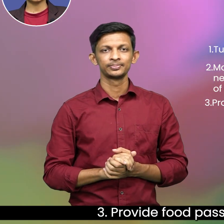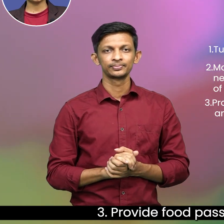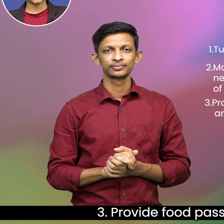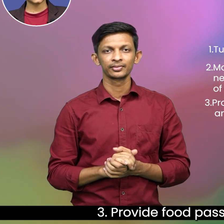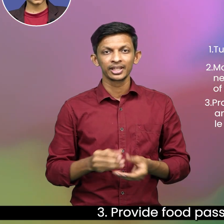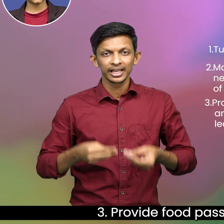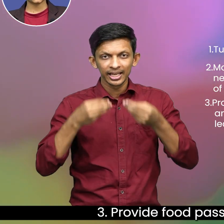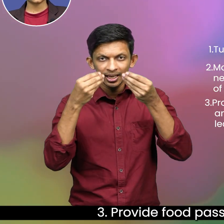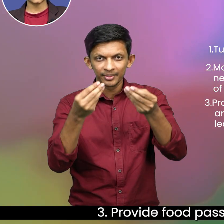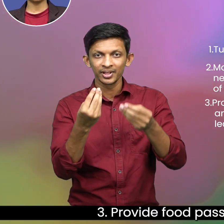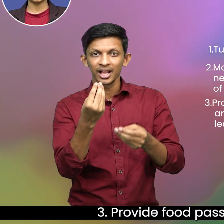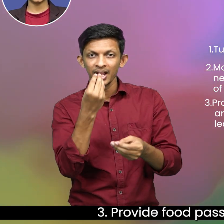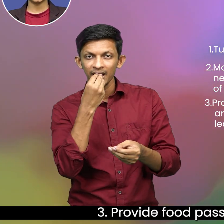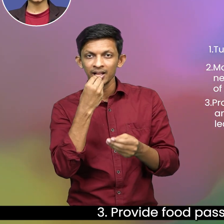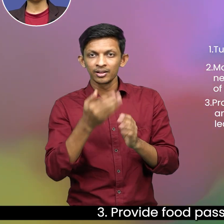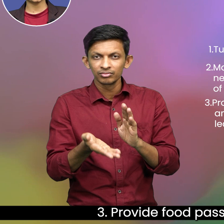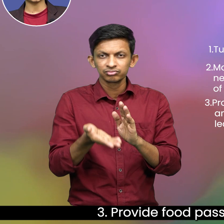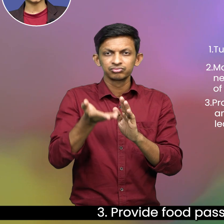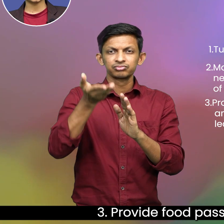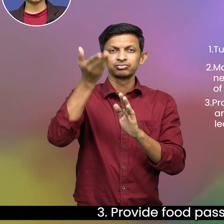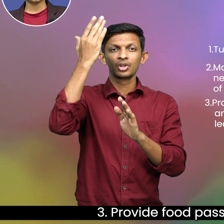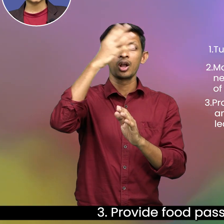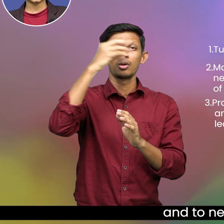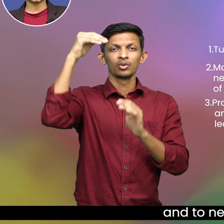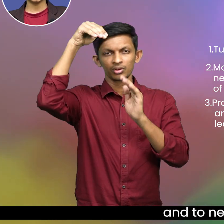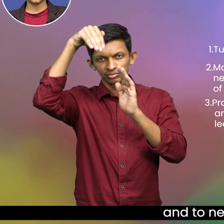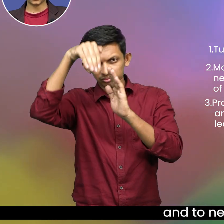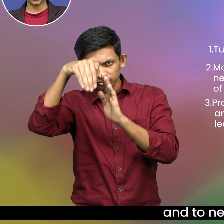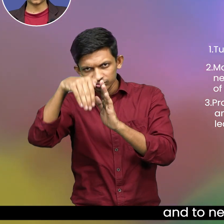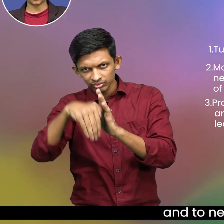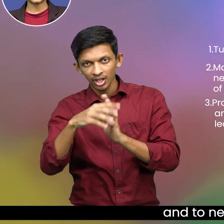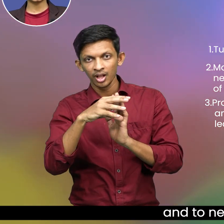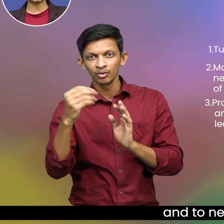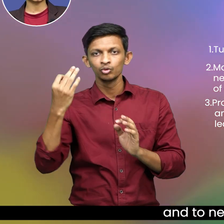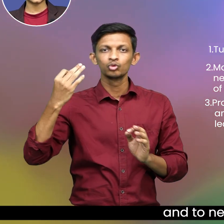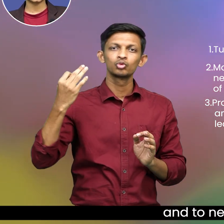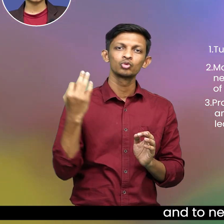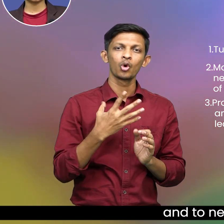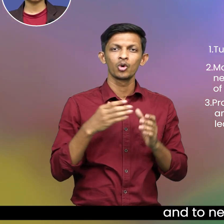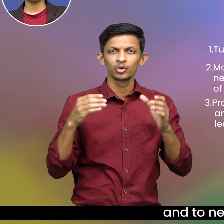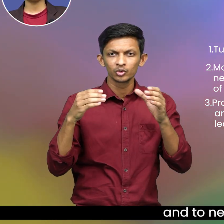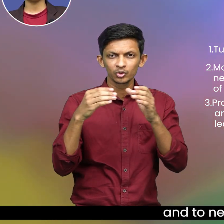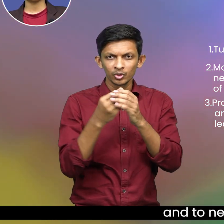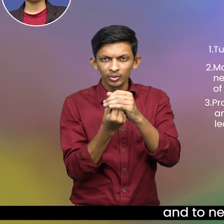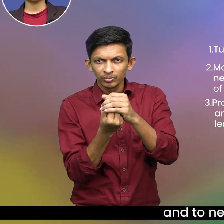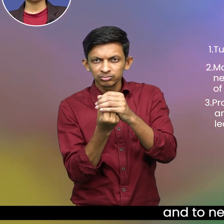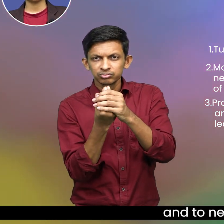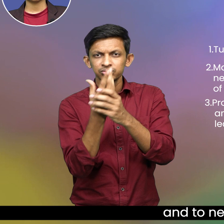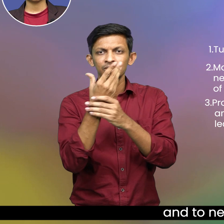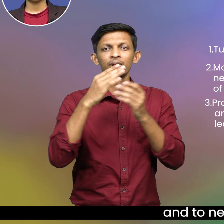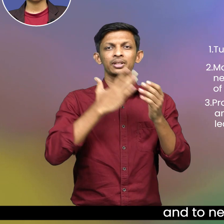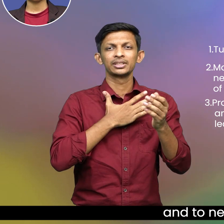Provide foot passage upward and downward and to new growing leaves.